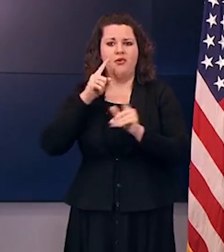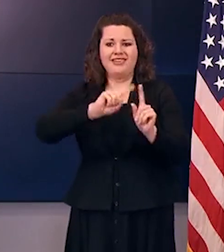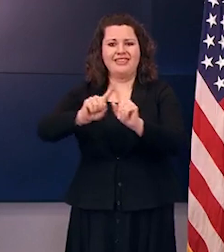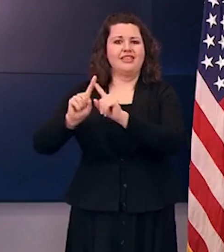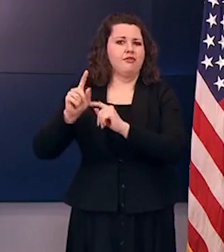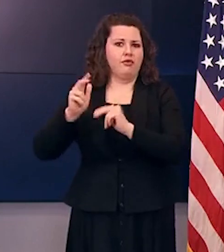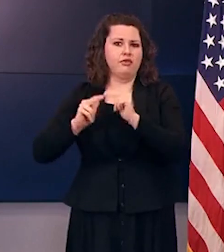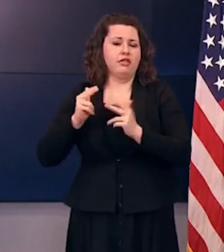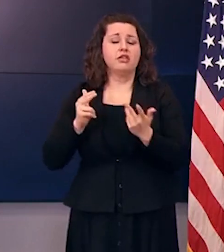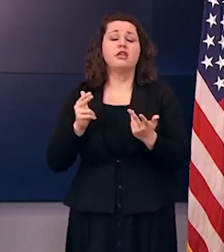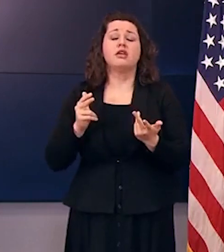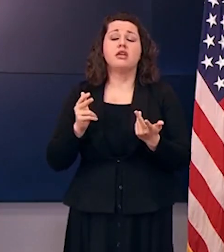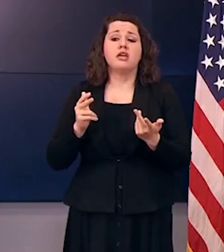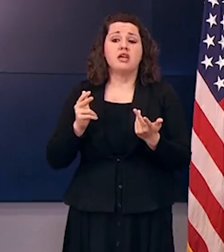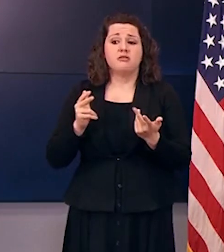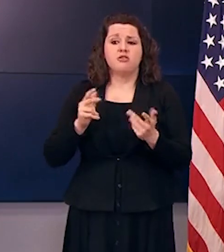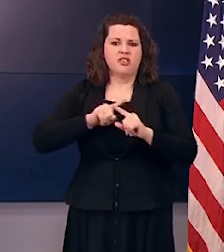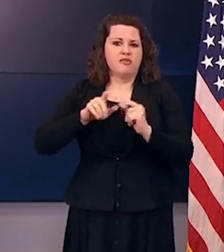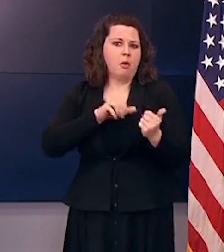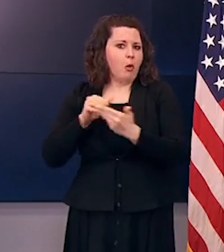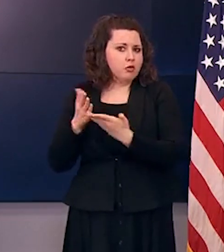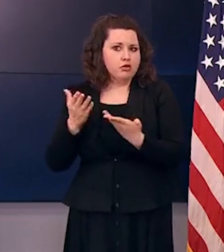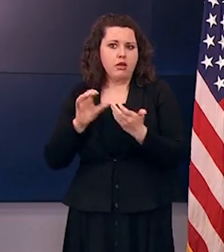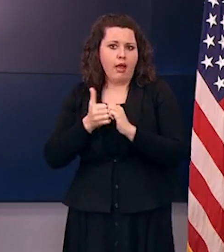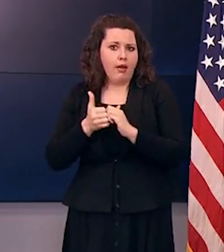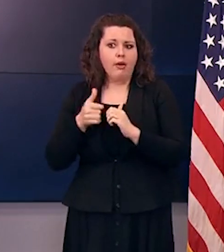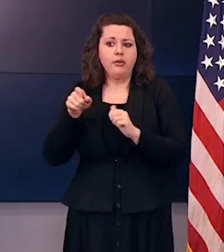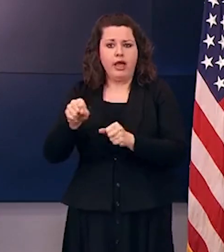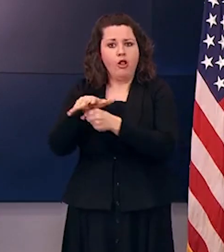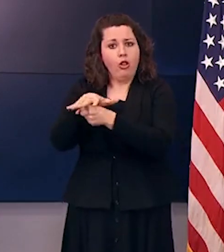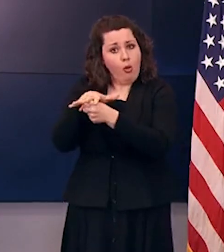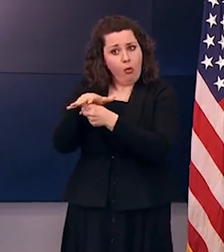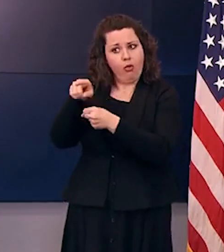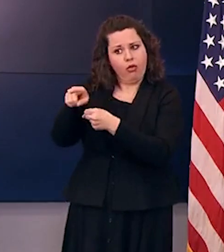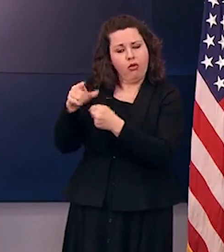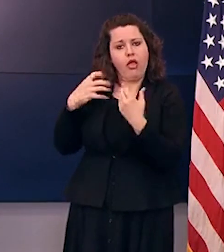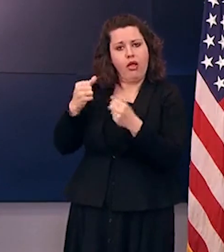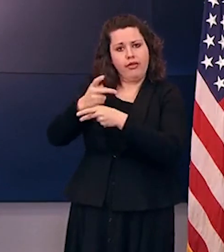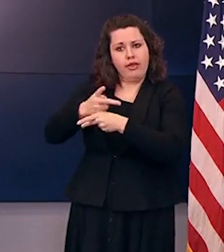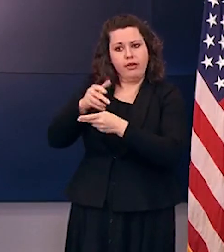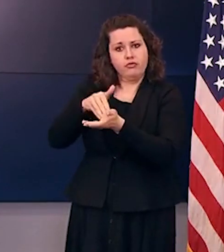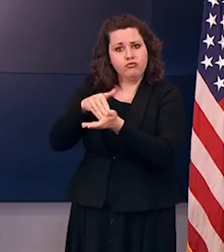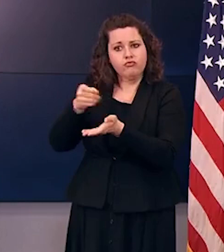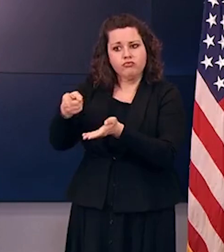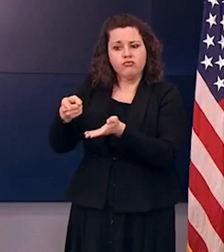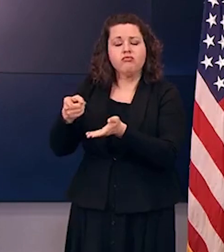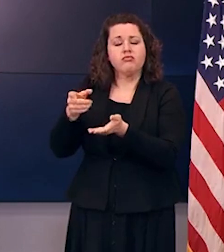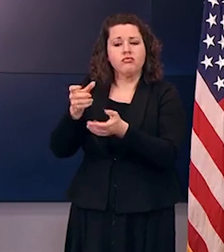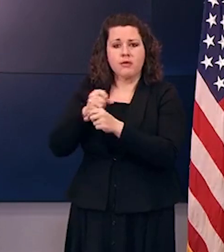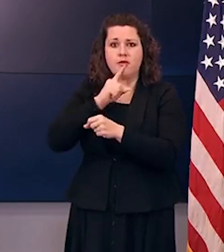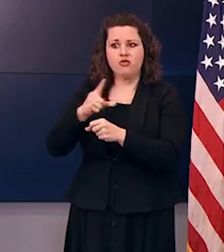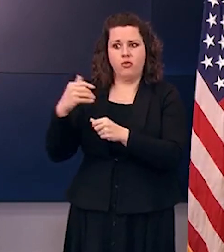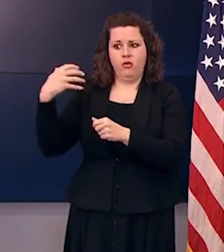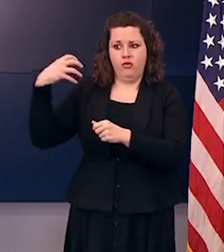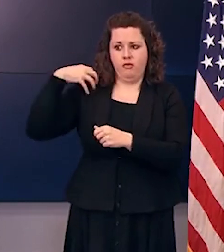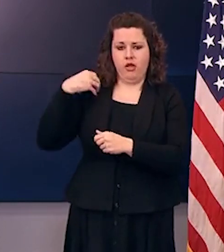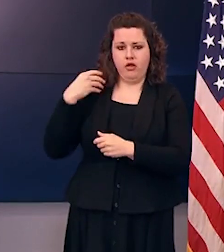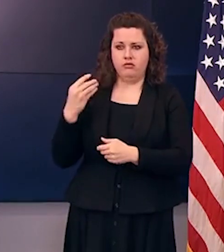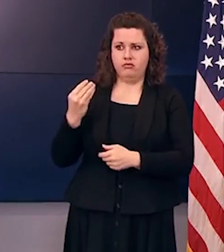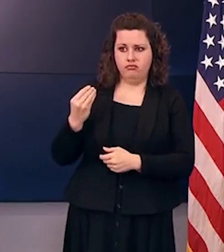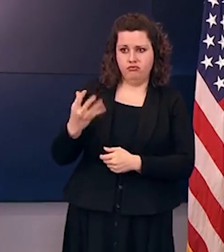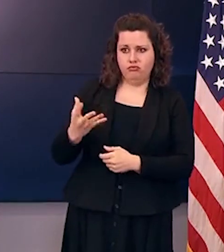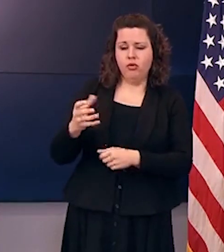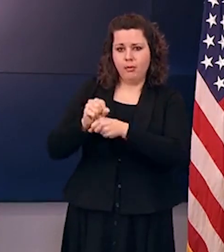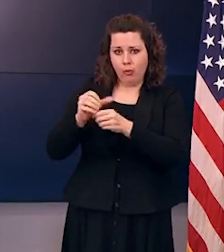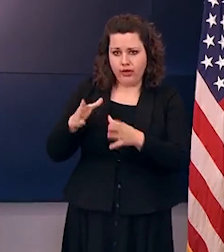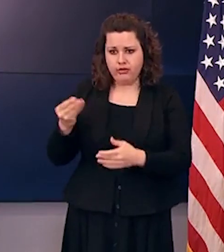facilities. There's different ways that they can do that. They can go through their local healthcare providers and just make sure that the employees know that that's an